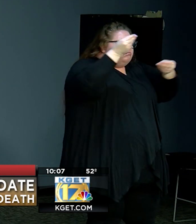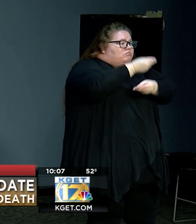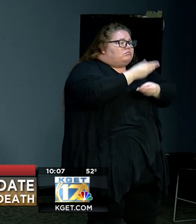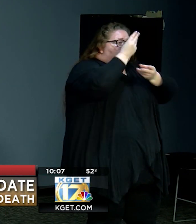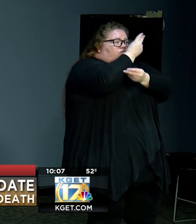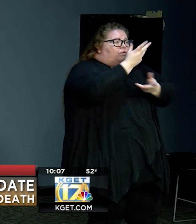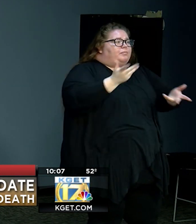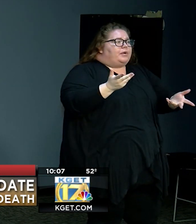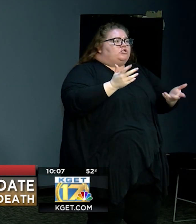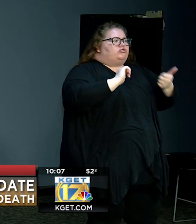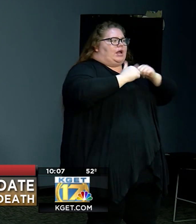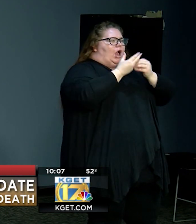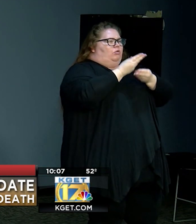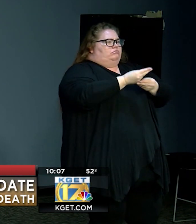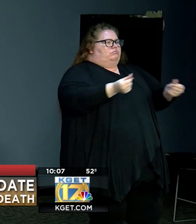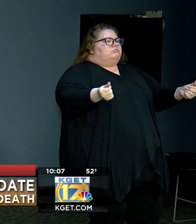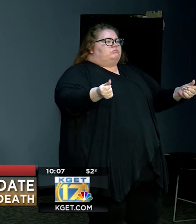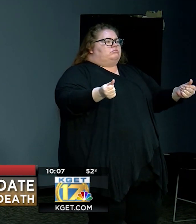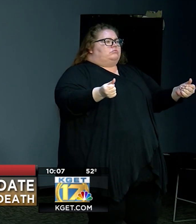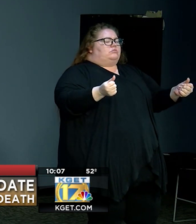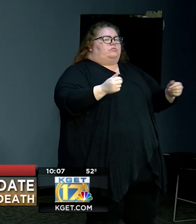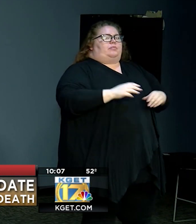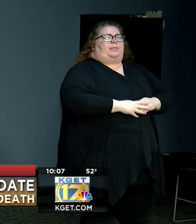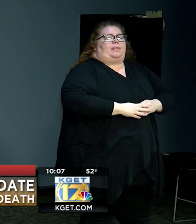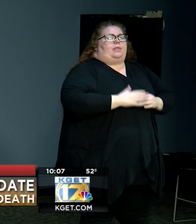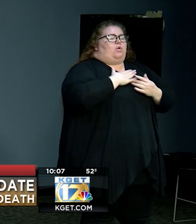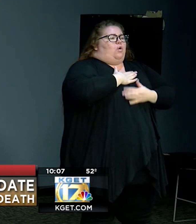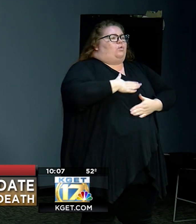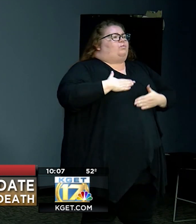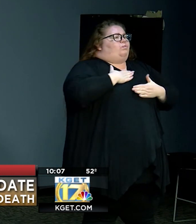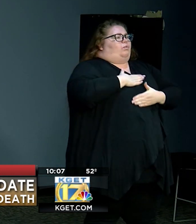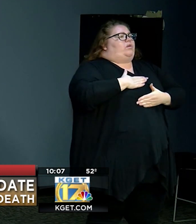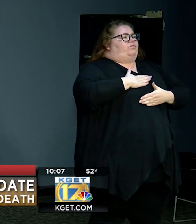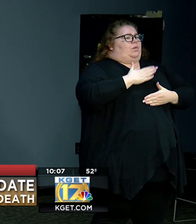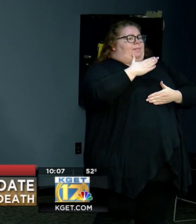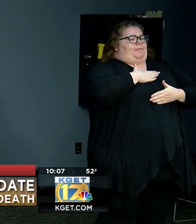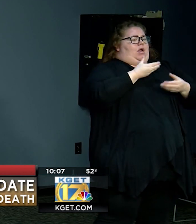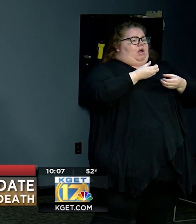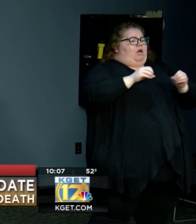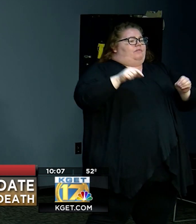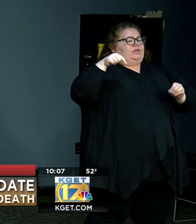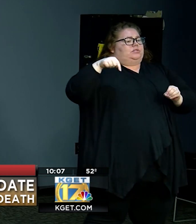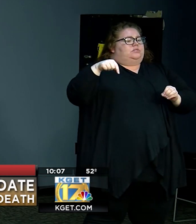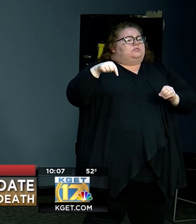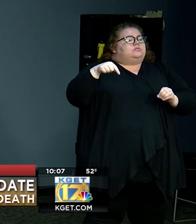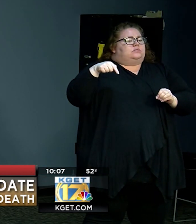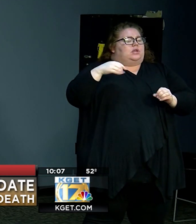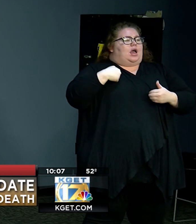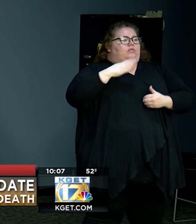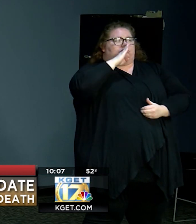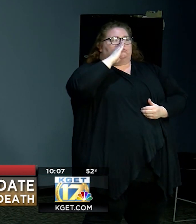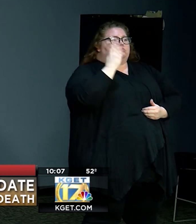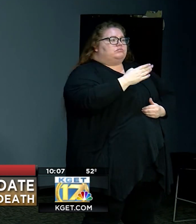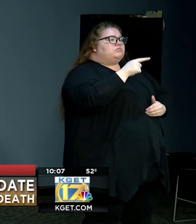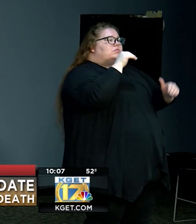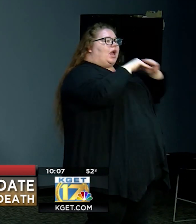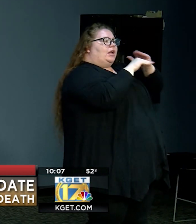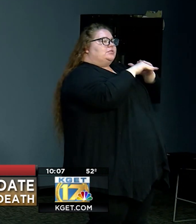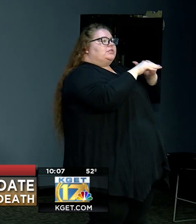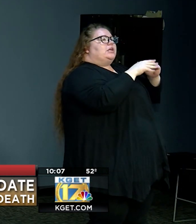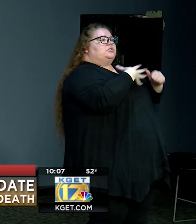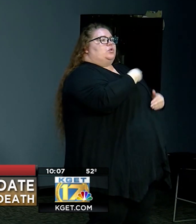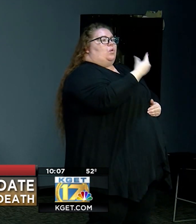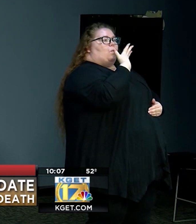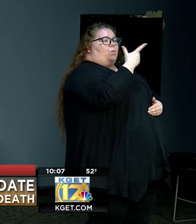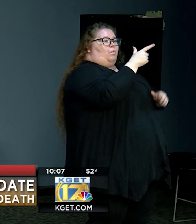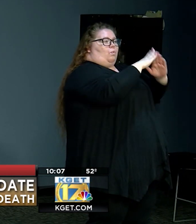sharing solutions. I'm so grateful that my office has a direct access to the White House, a